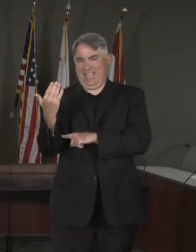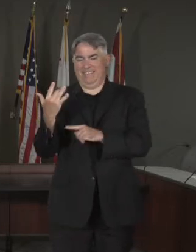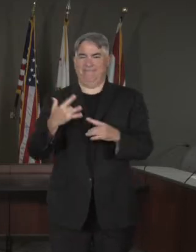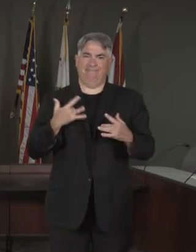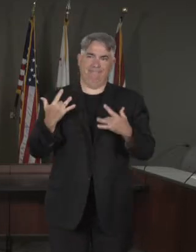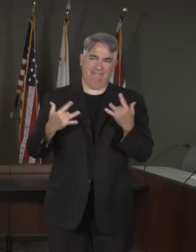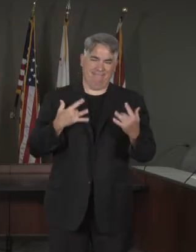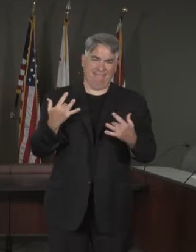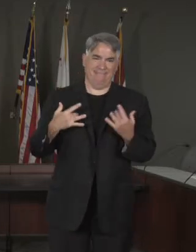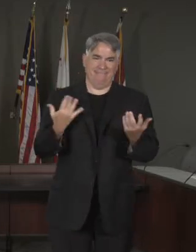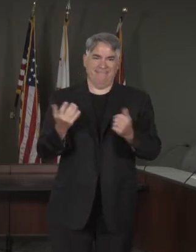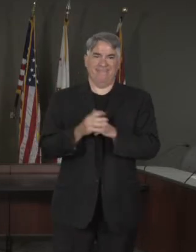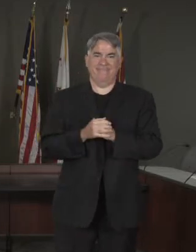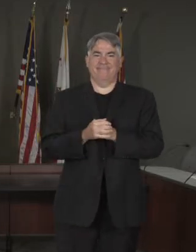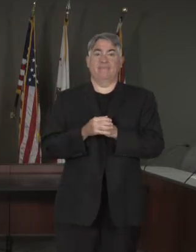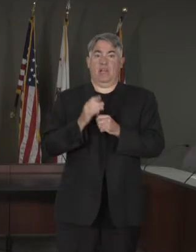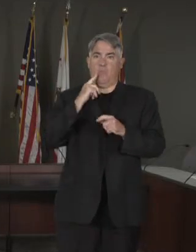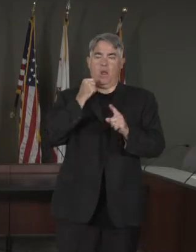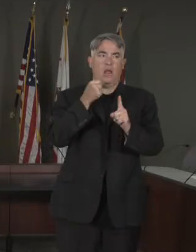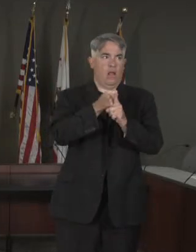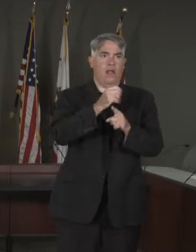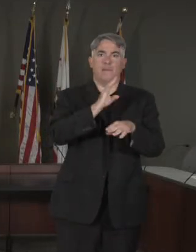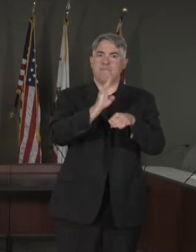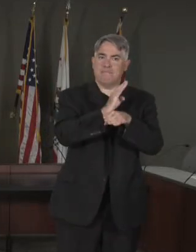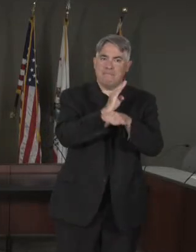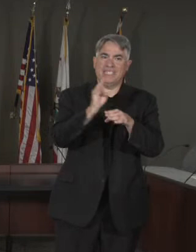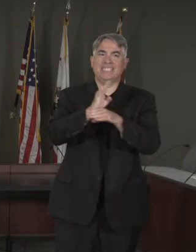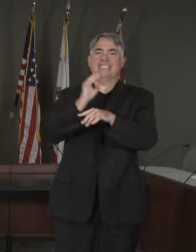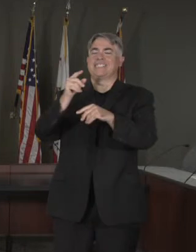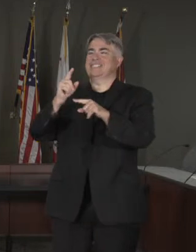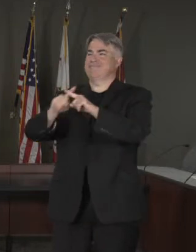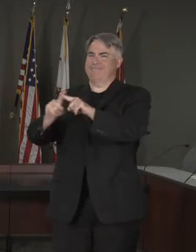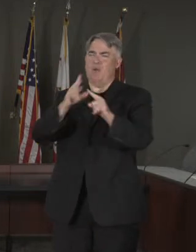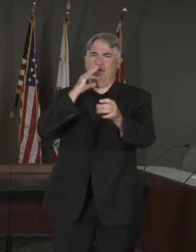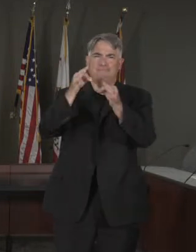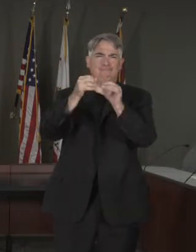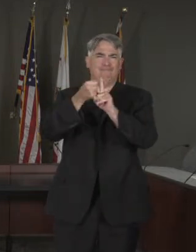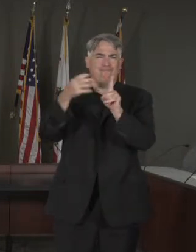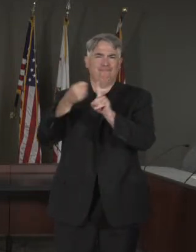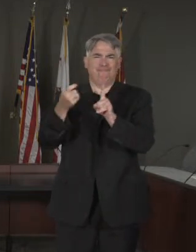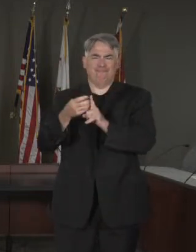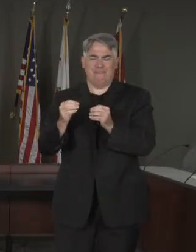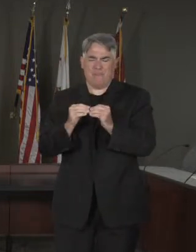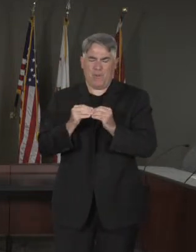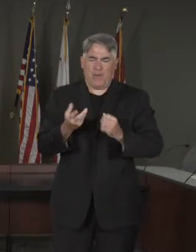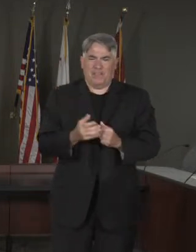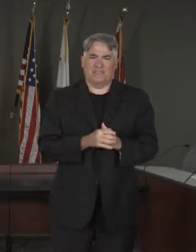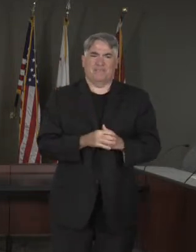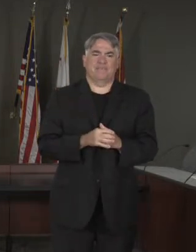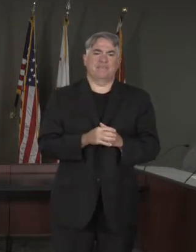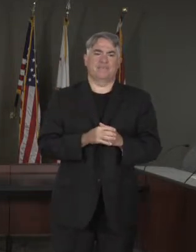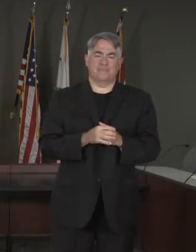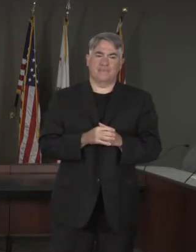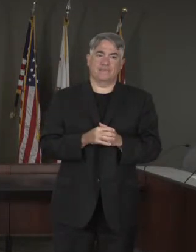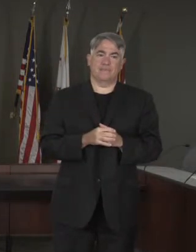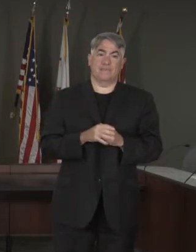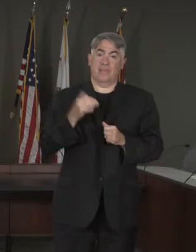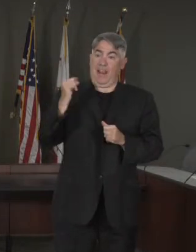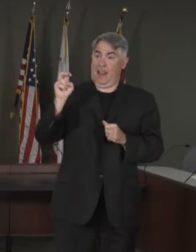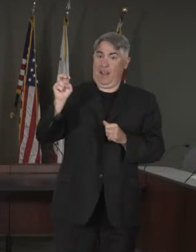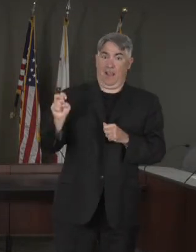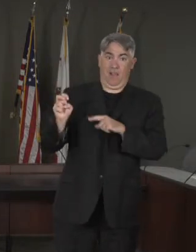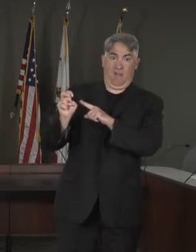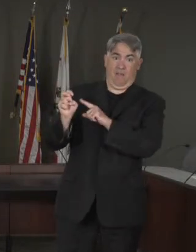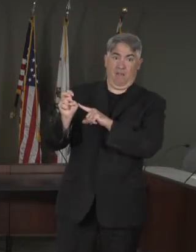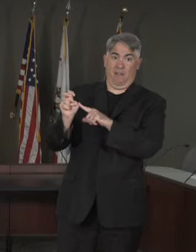and I'll share those in a second. But it is exciting news, and obviously we will only be in the yellow tier for 1 week because we look ahead with